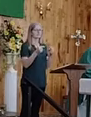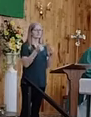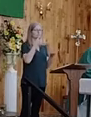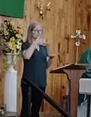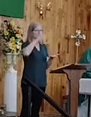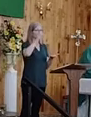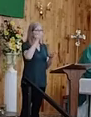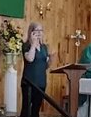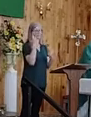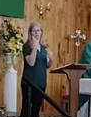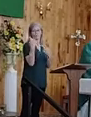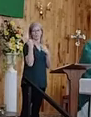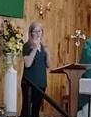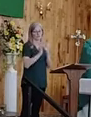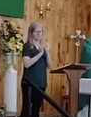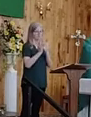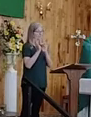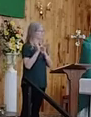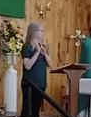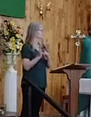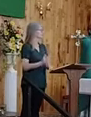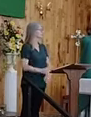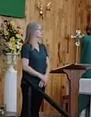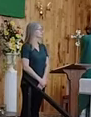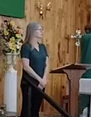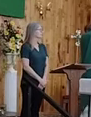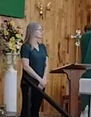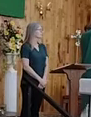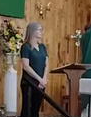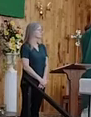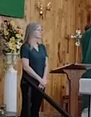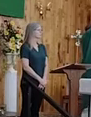Do this in memory of me."